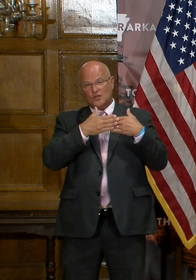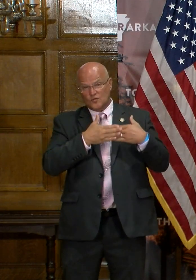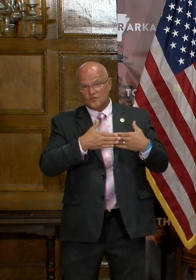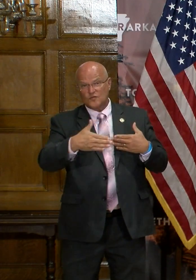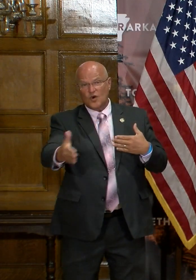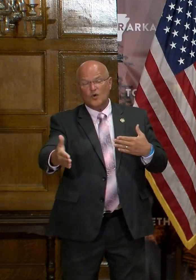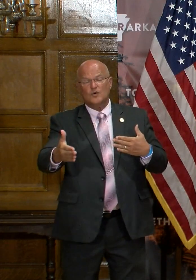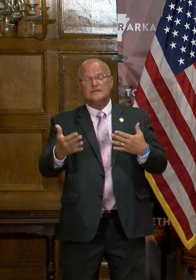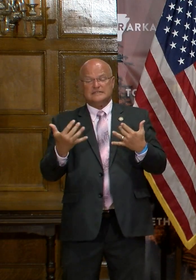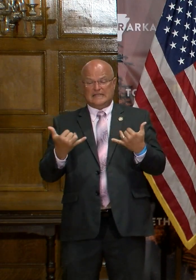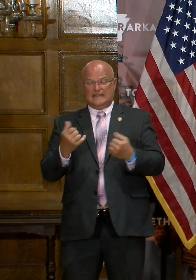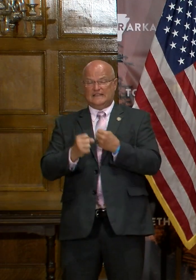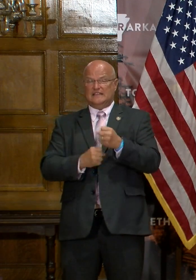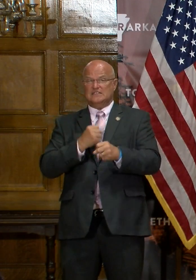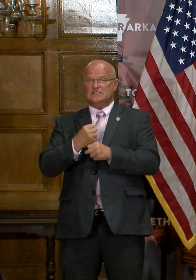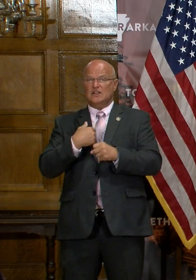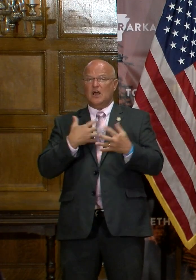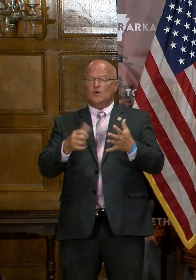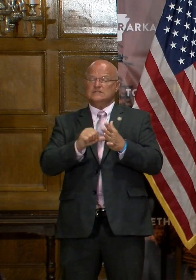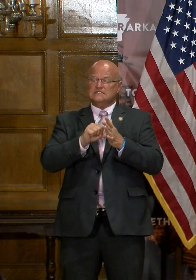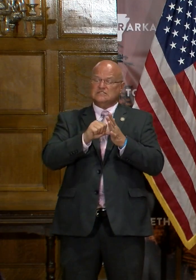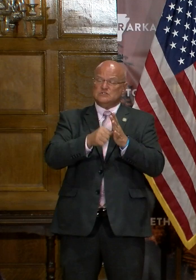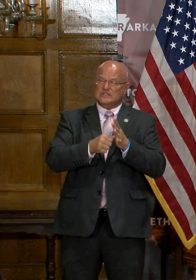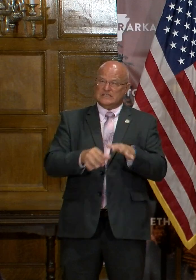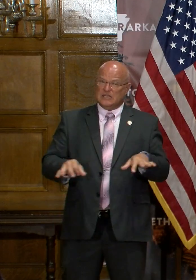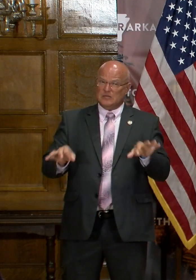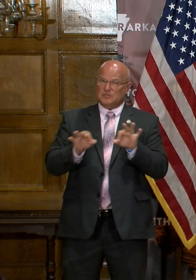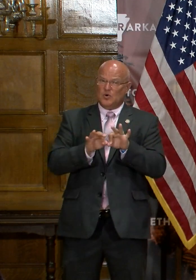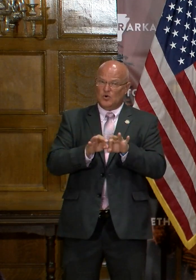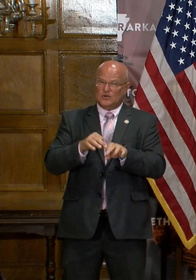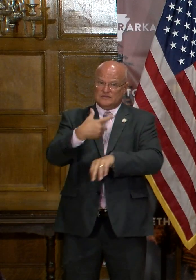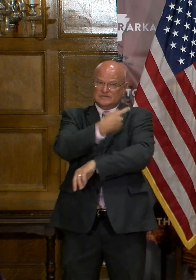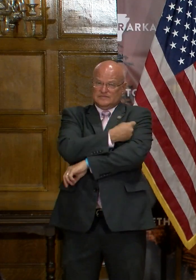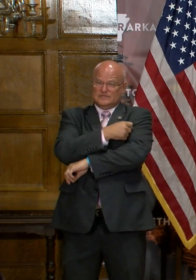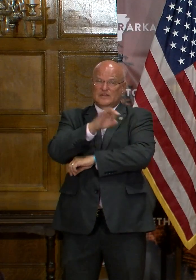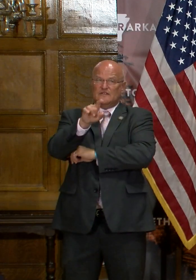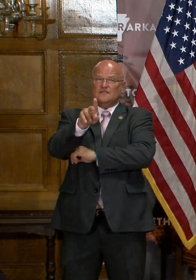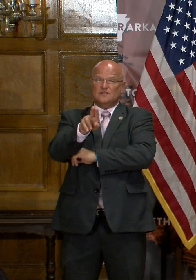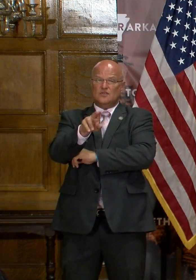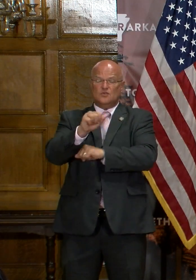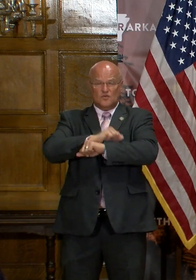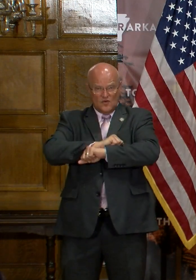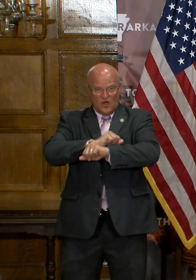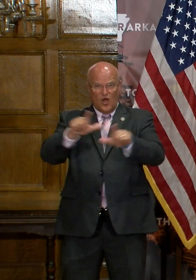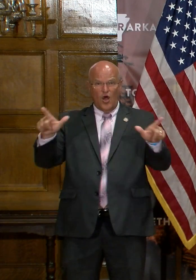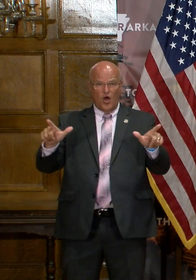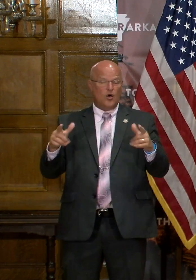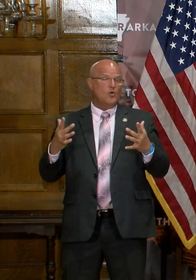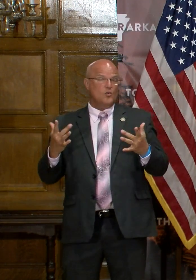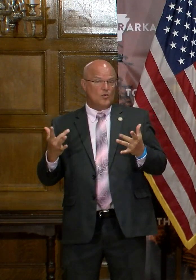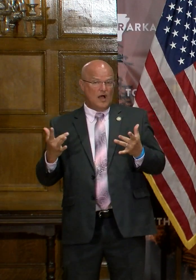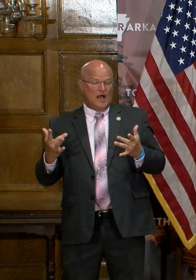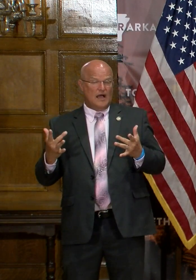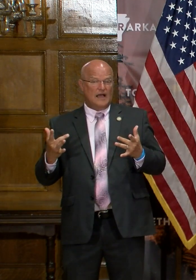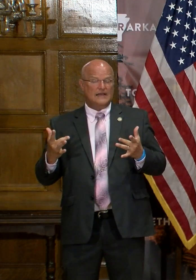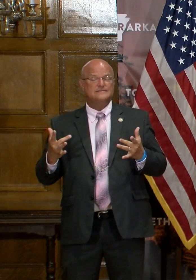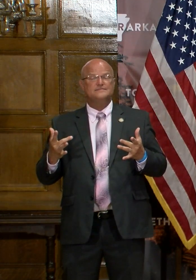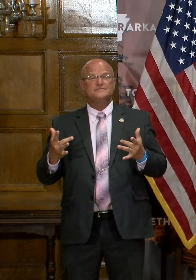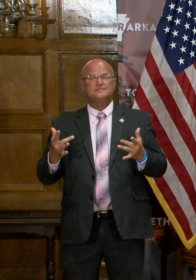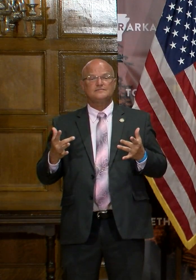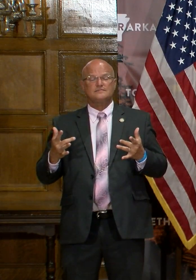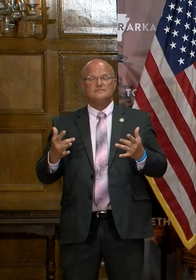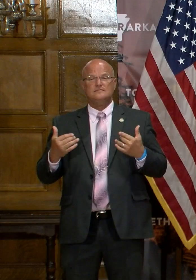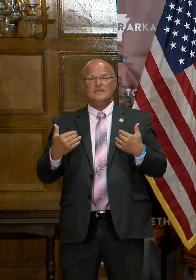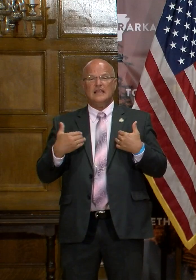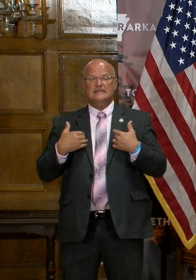forward. This year, I want to stress the importance of influenza vaccine for everyone. And the reason why is that